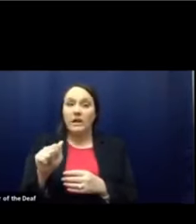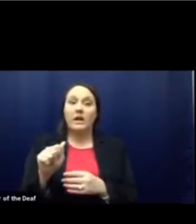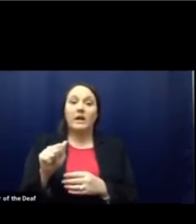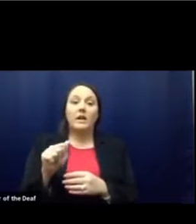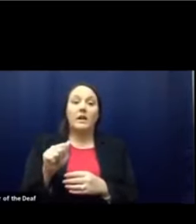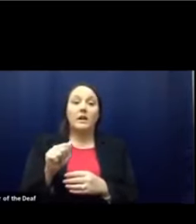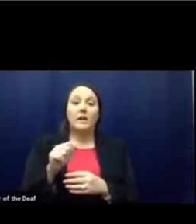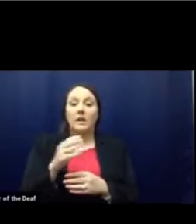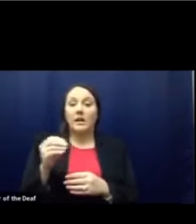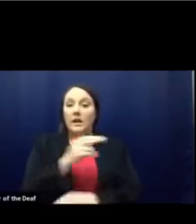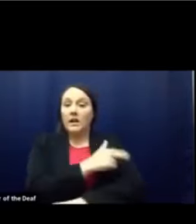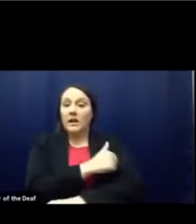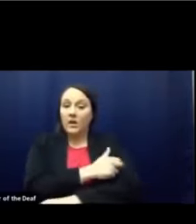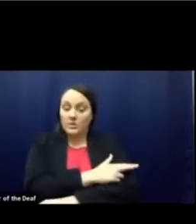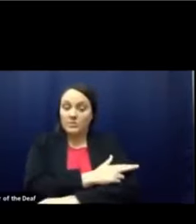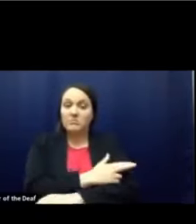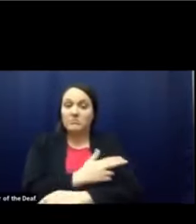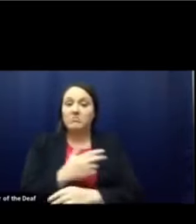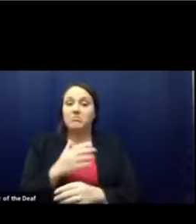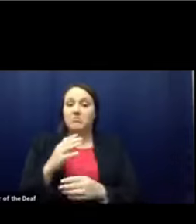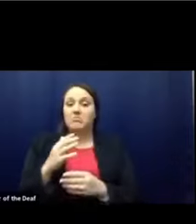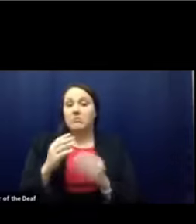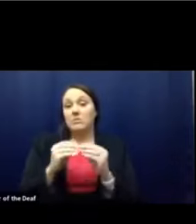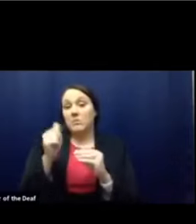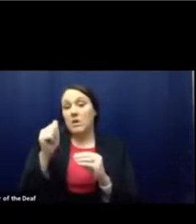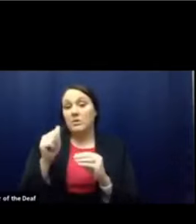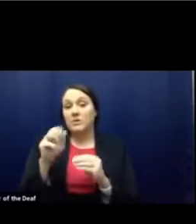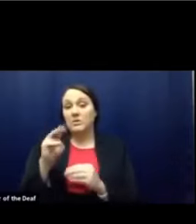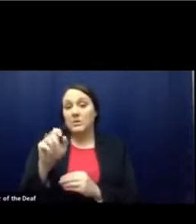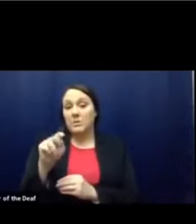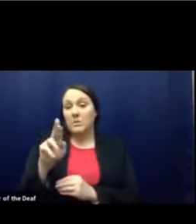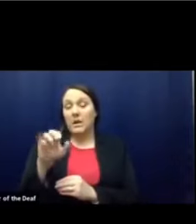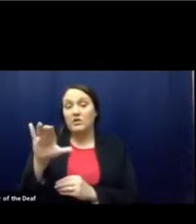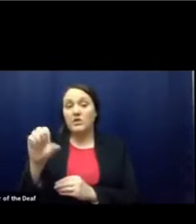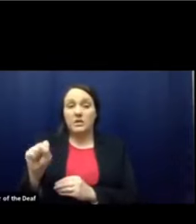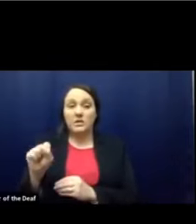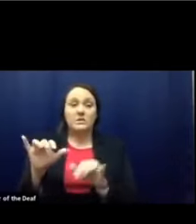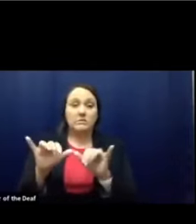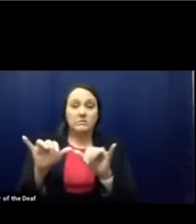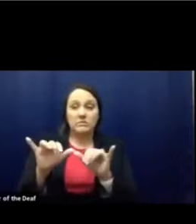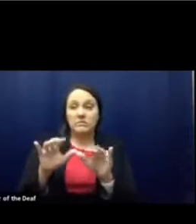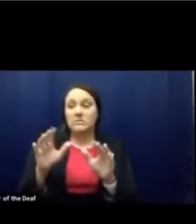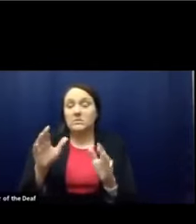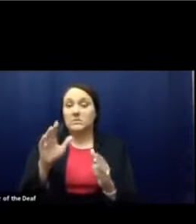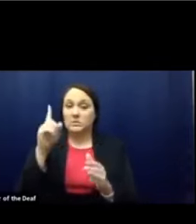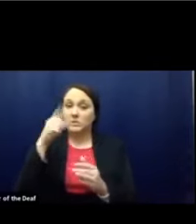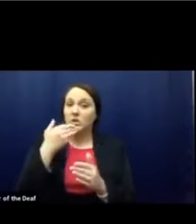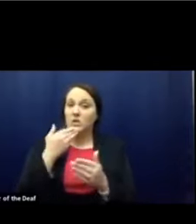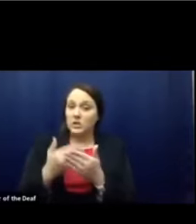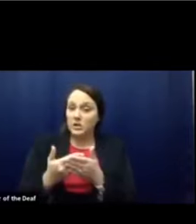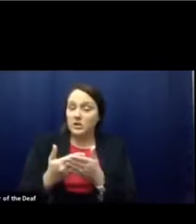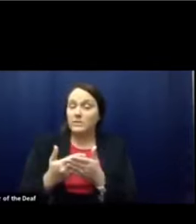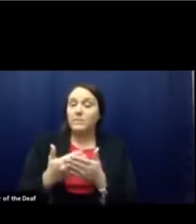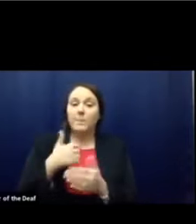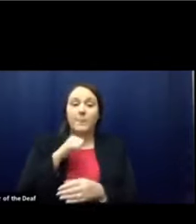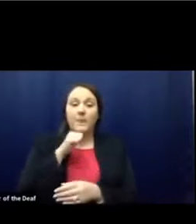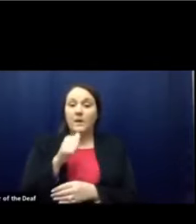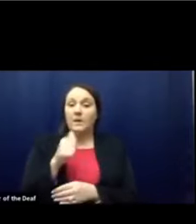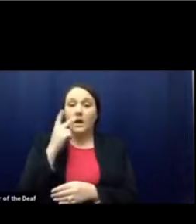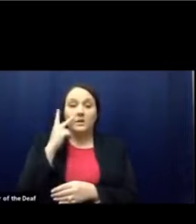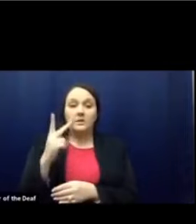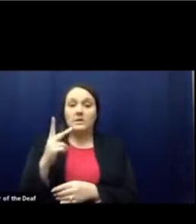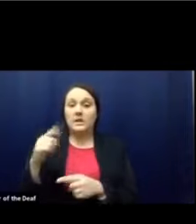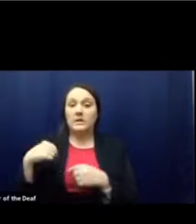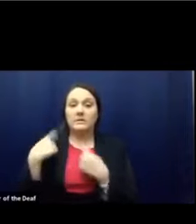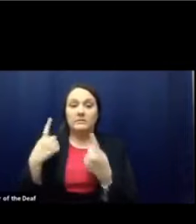our hospitalizations. And actually, most of our metrics are looking good. I don't think we've been seeing this long enough